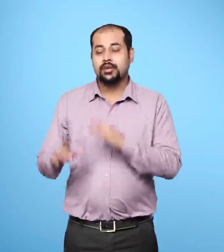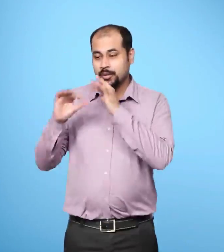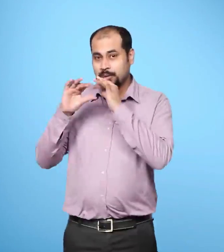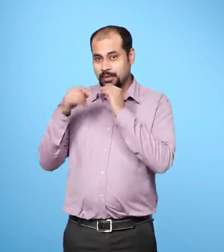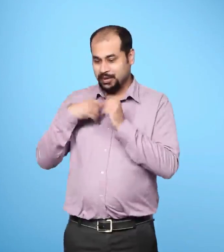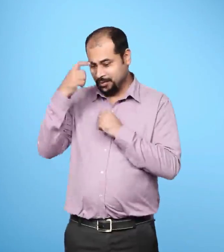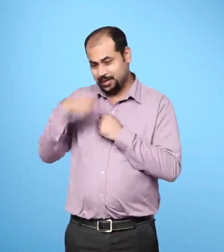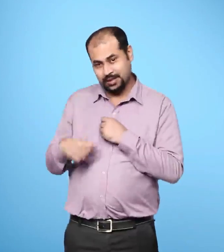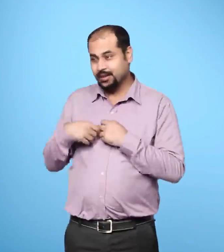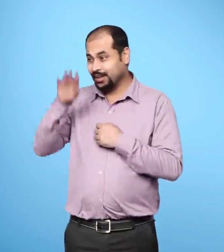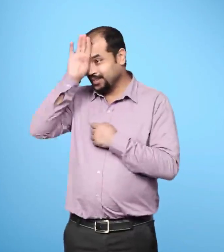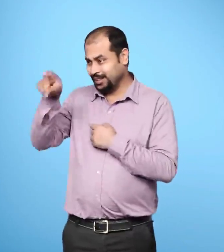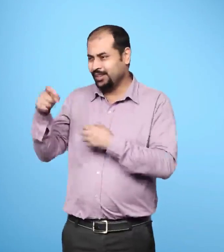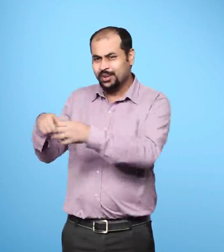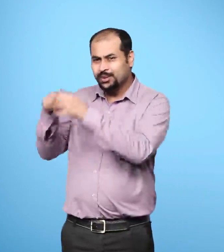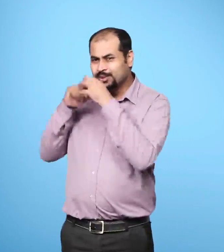Flute man replies to king's question.